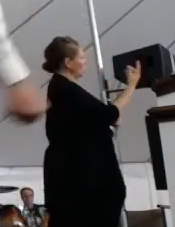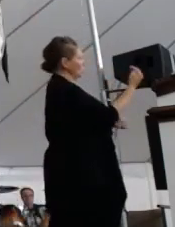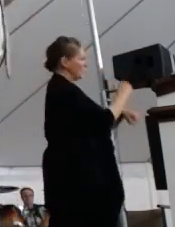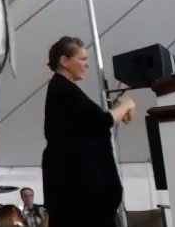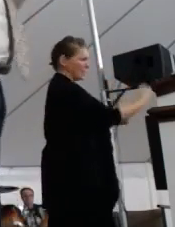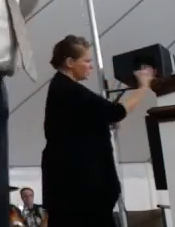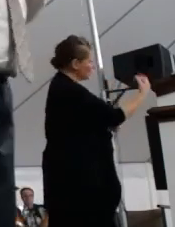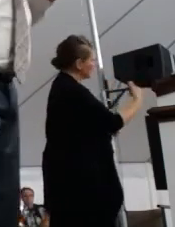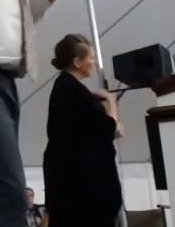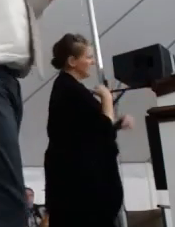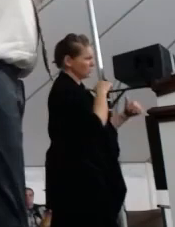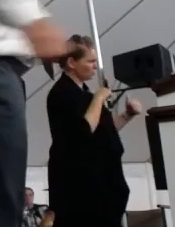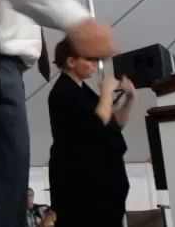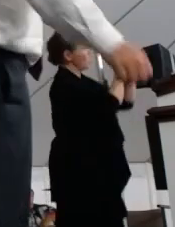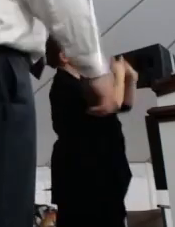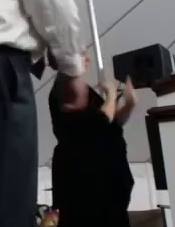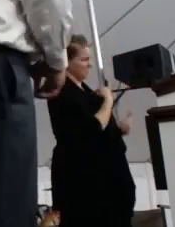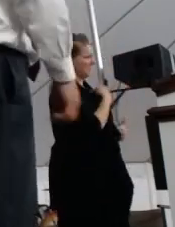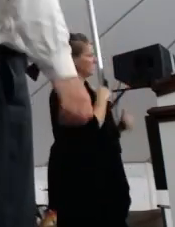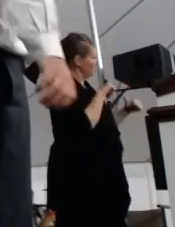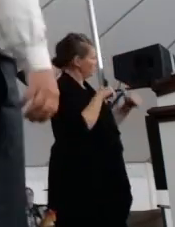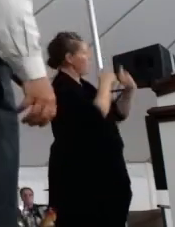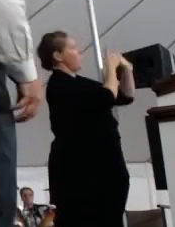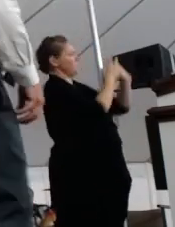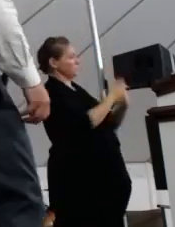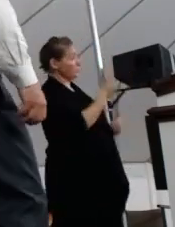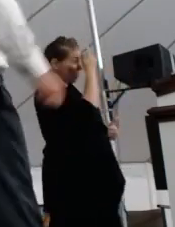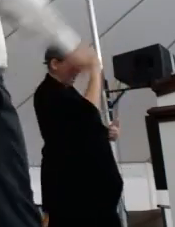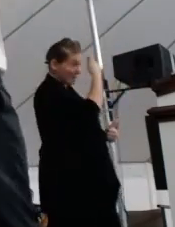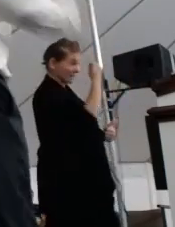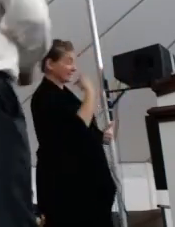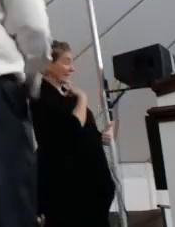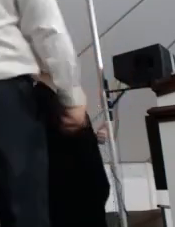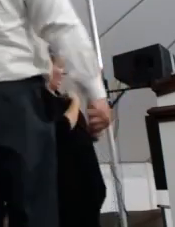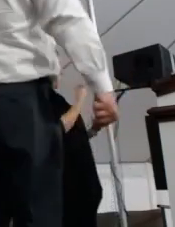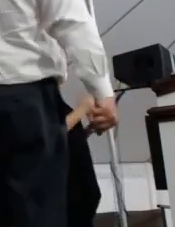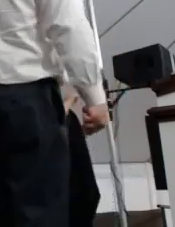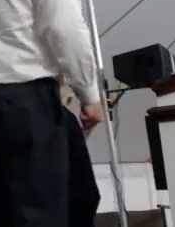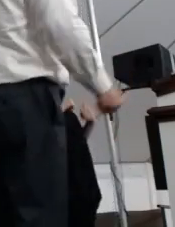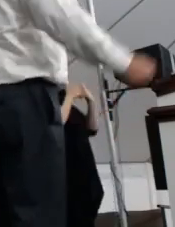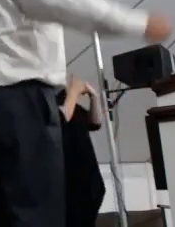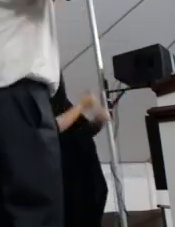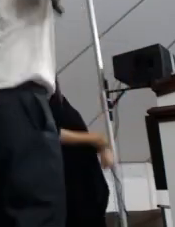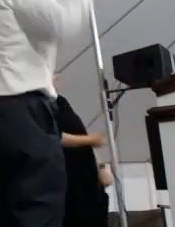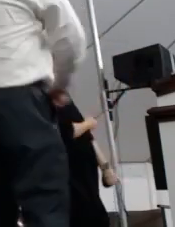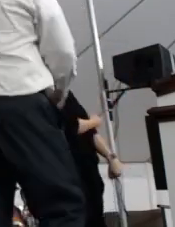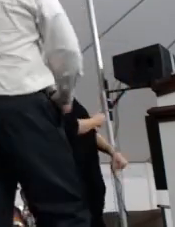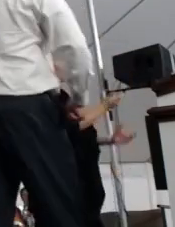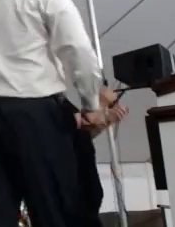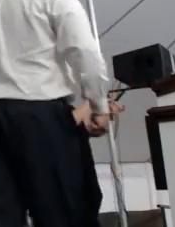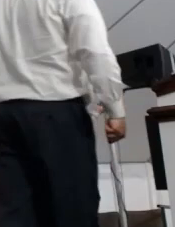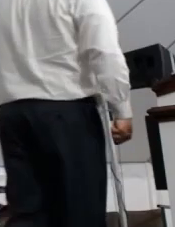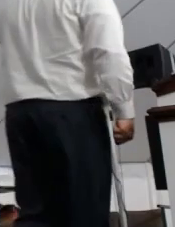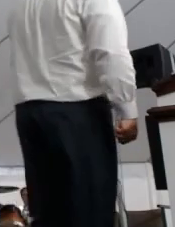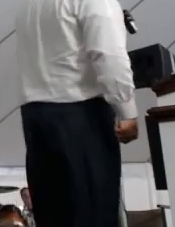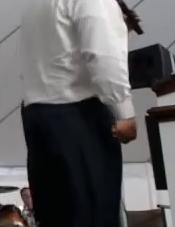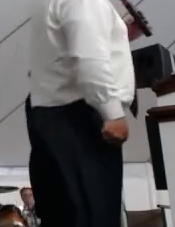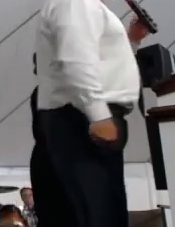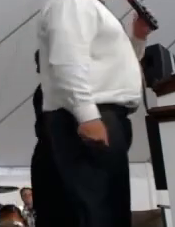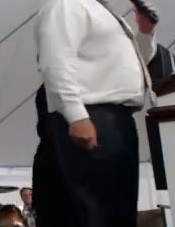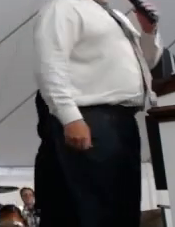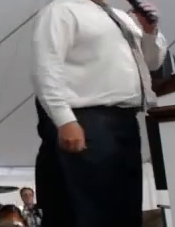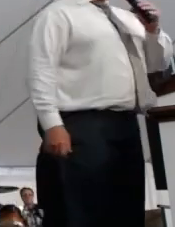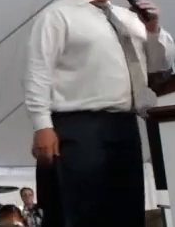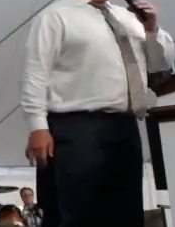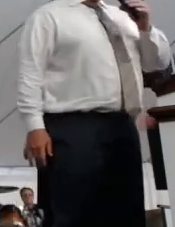to me. Challenge me. Why? Because I want to be challenged. Because I always want to change.